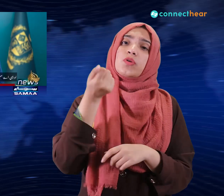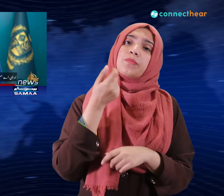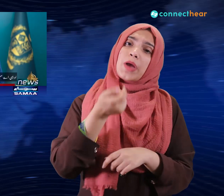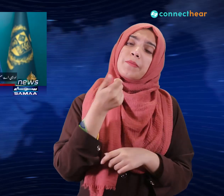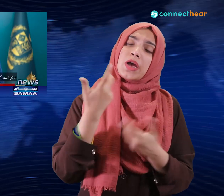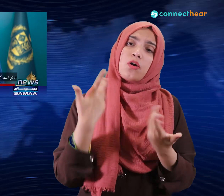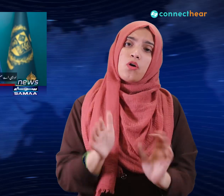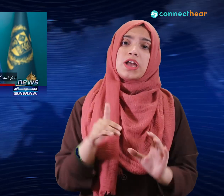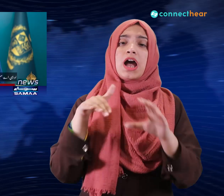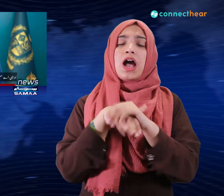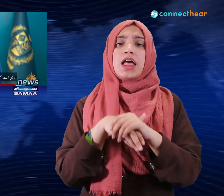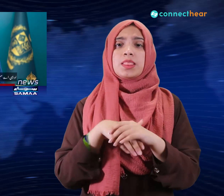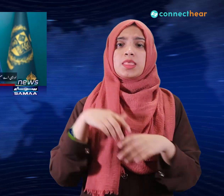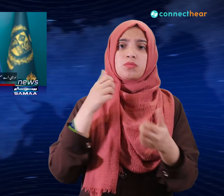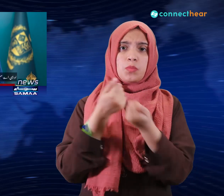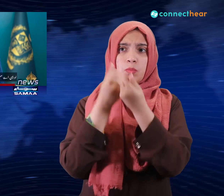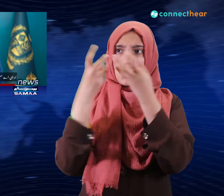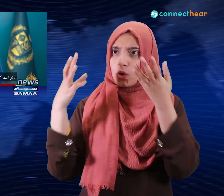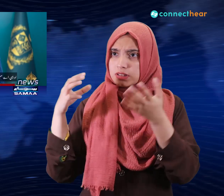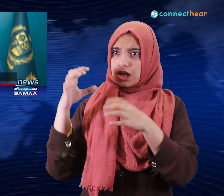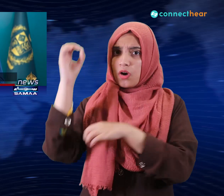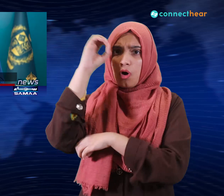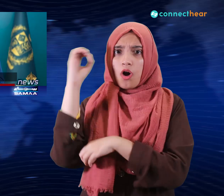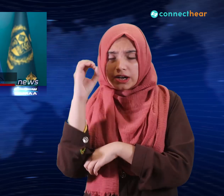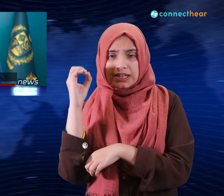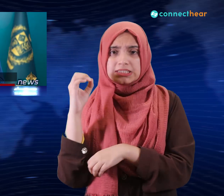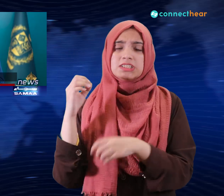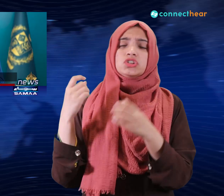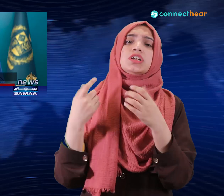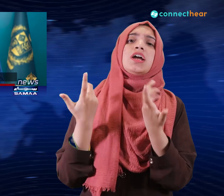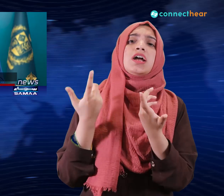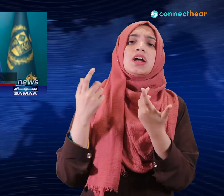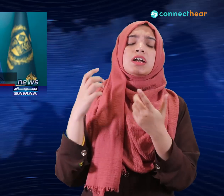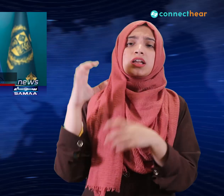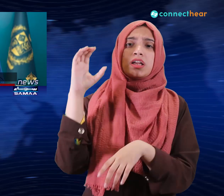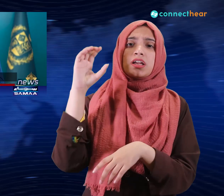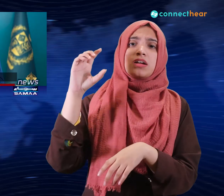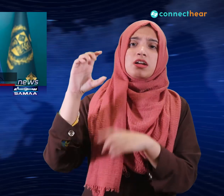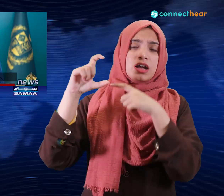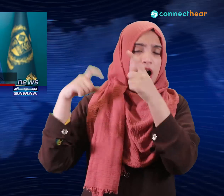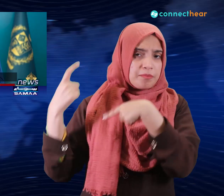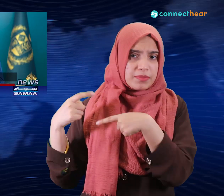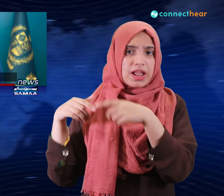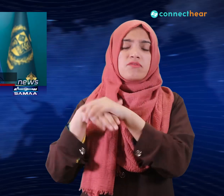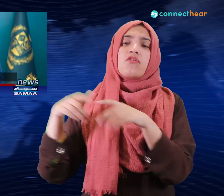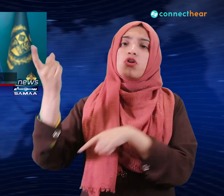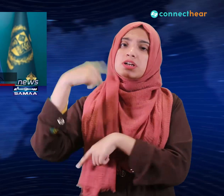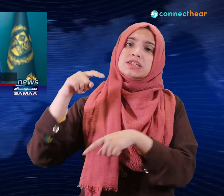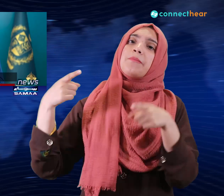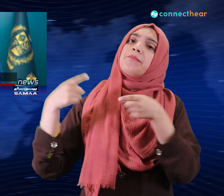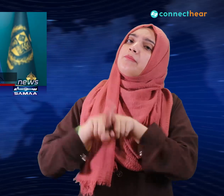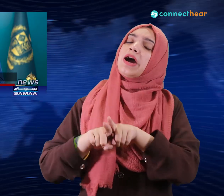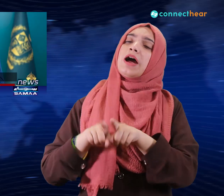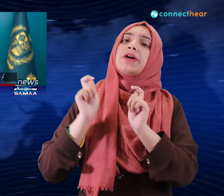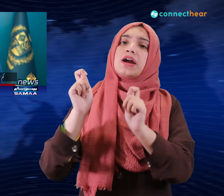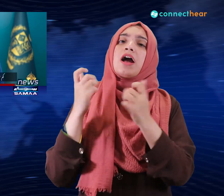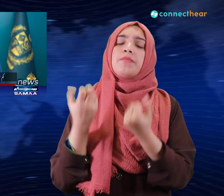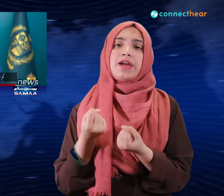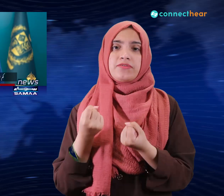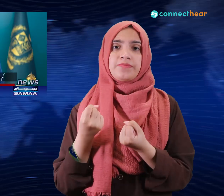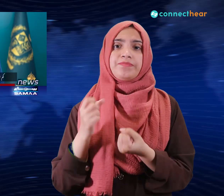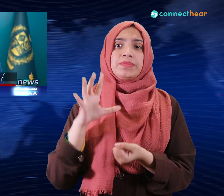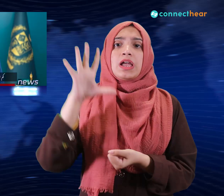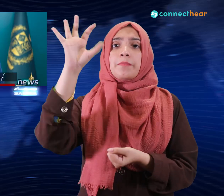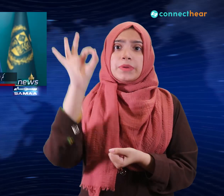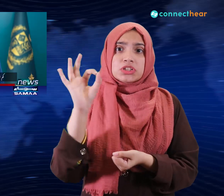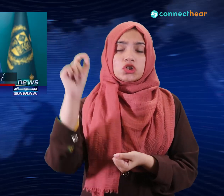cooperation, including ODA, cannot be double counted as part of the climate finance commitment. At